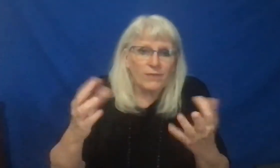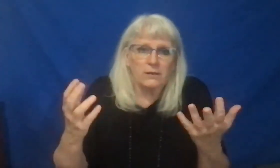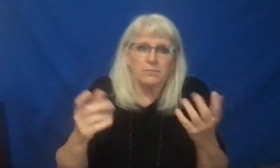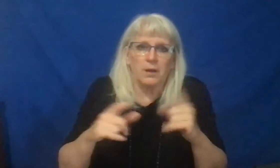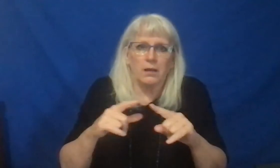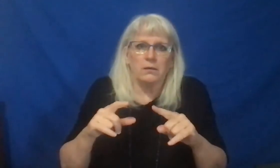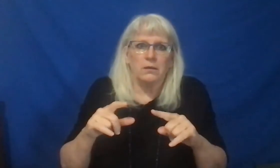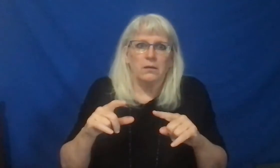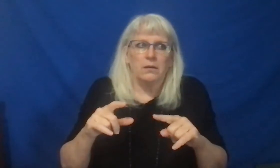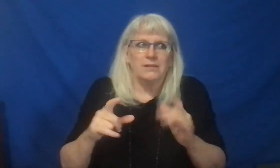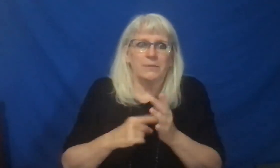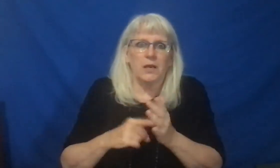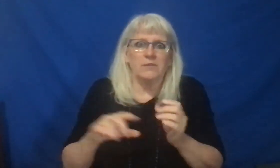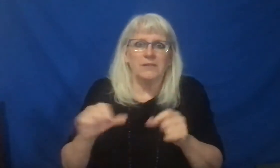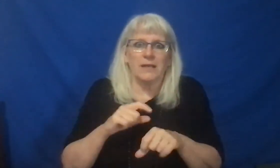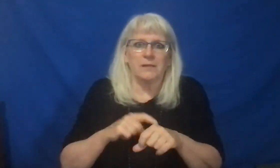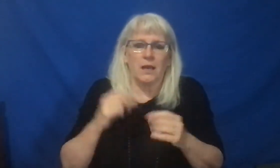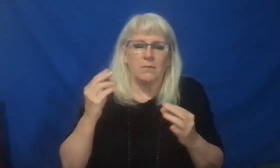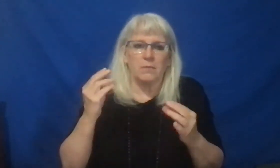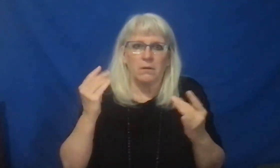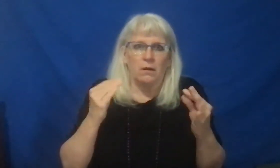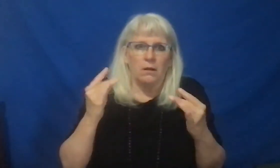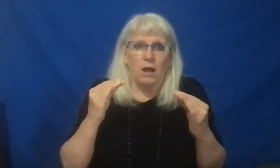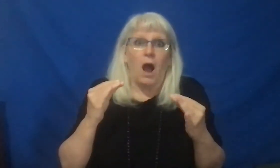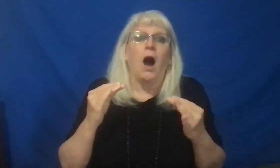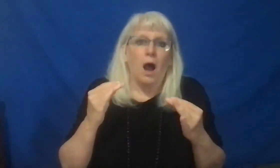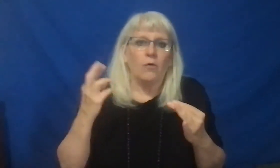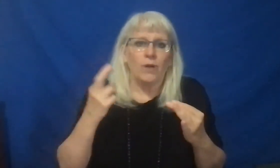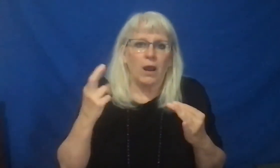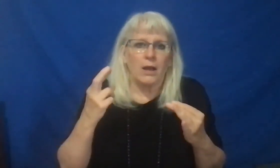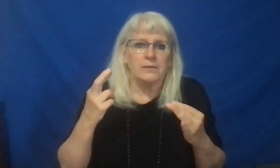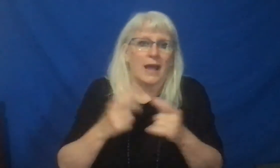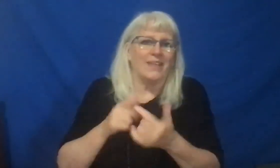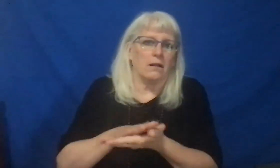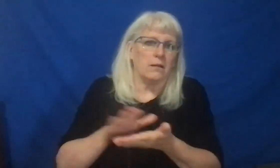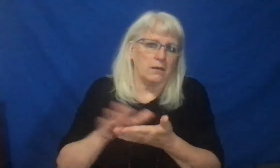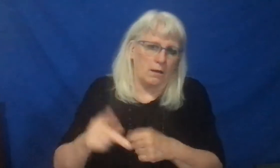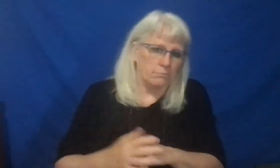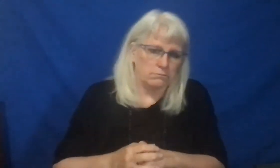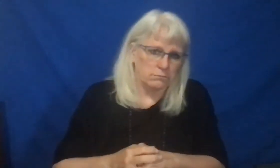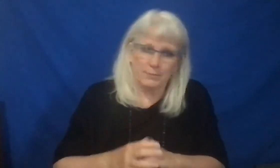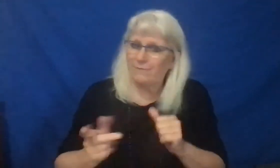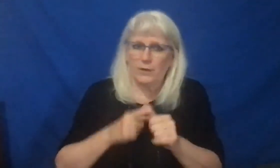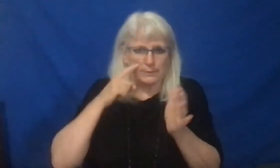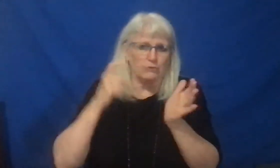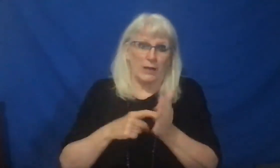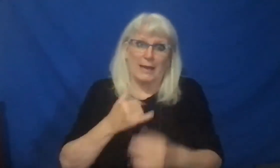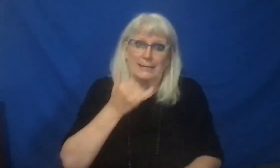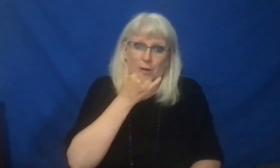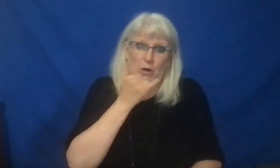me to clean it up and to recognize my error. That's such a great example for me.